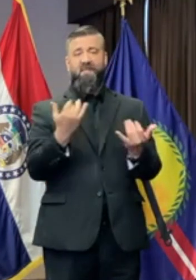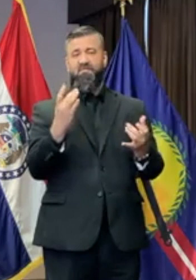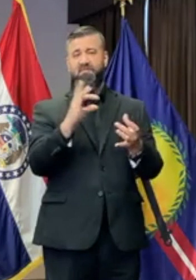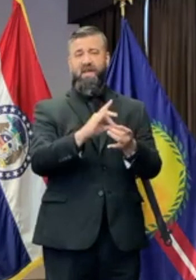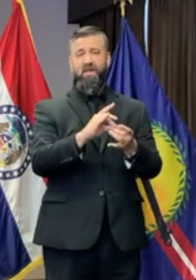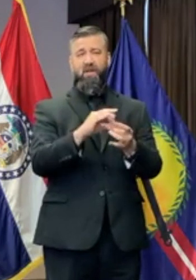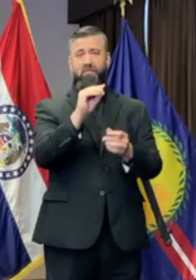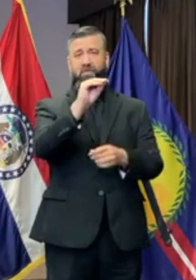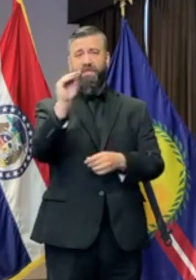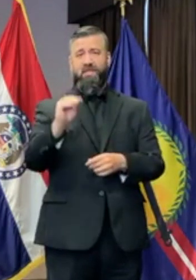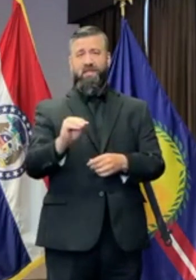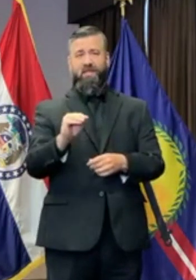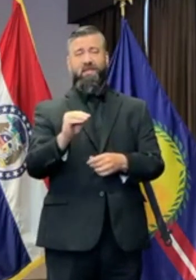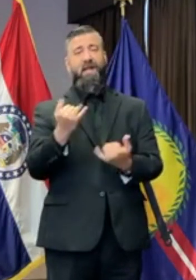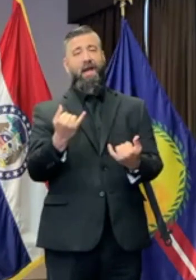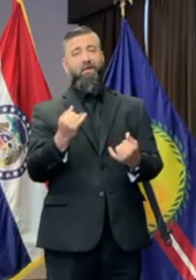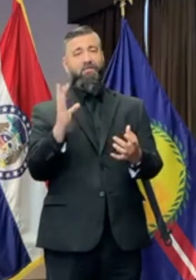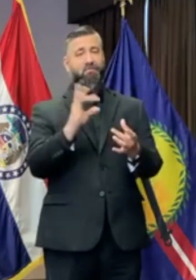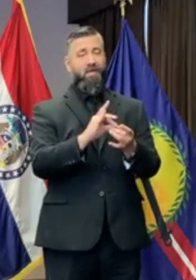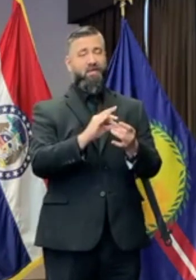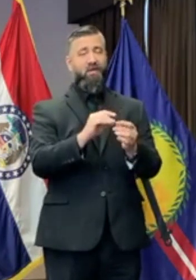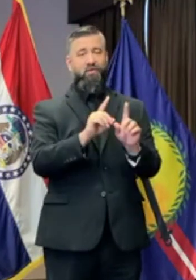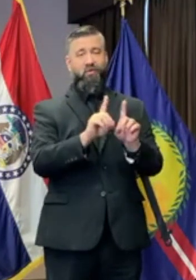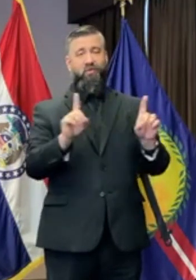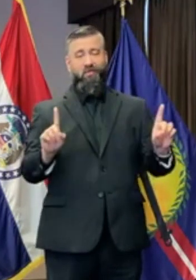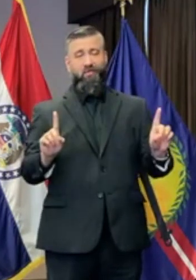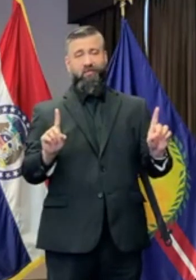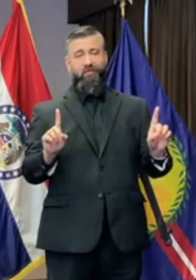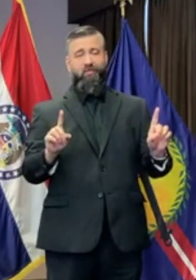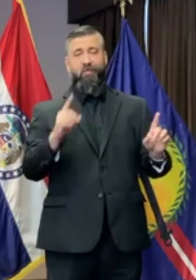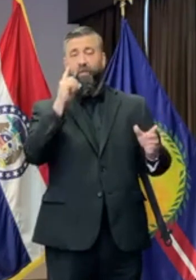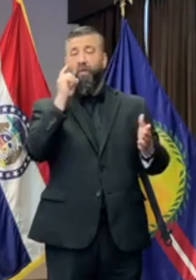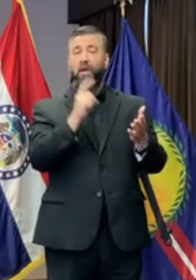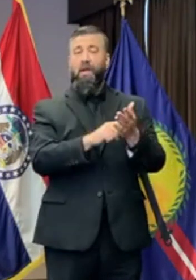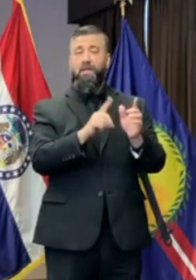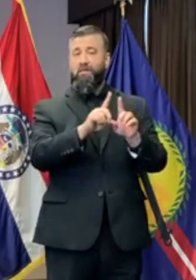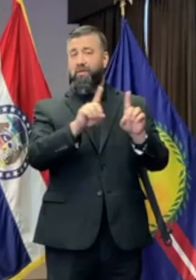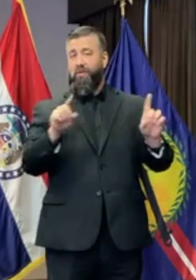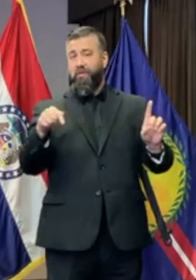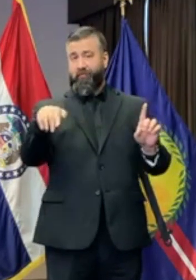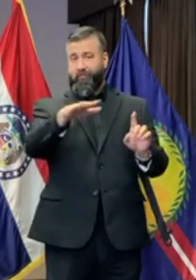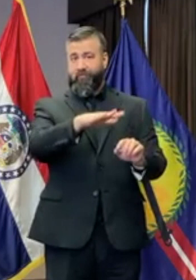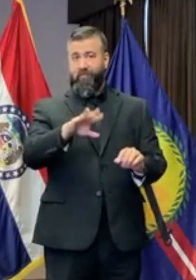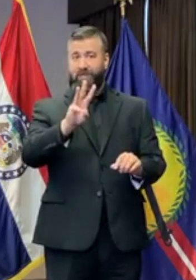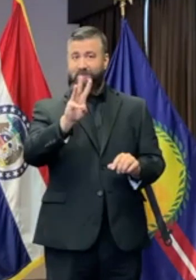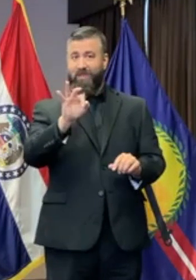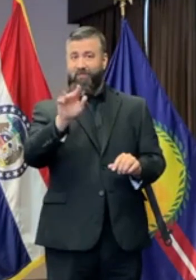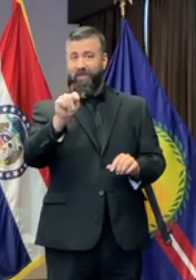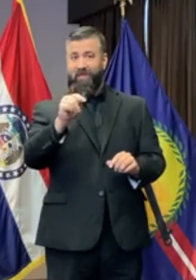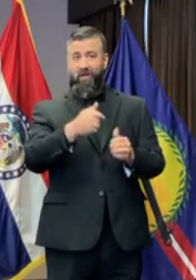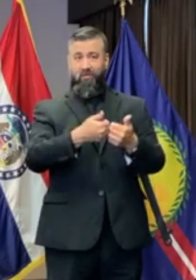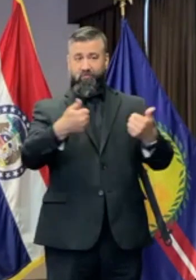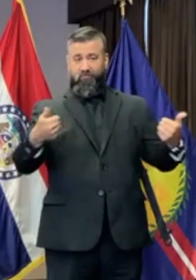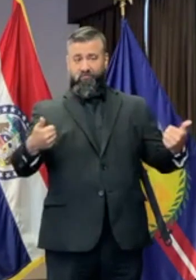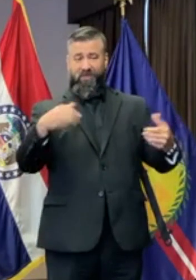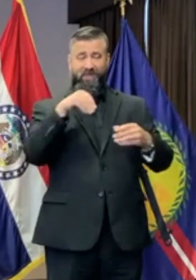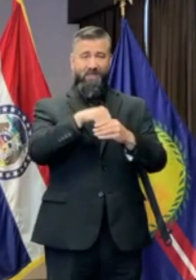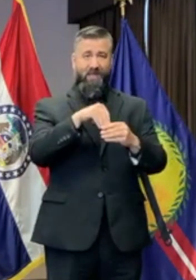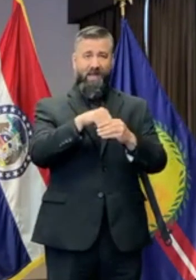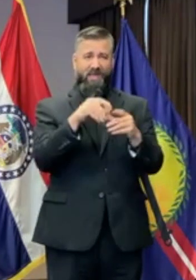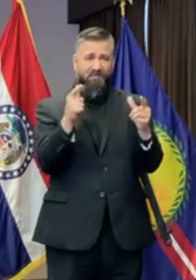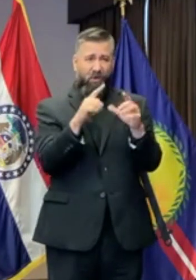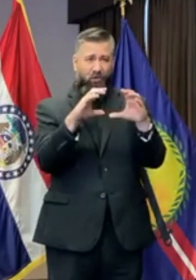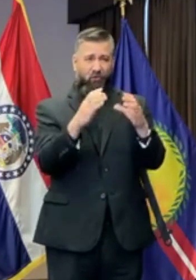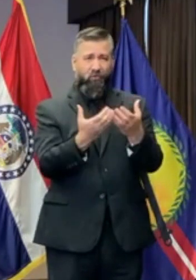on social distancing. We recognize that social distancing 6 feet apart indoors in